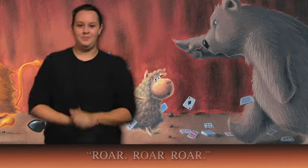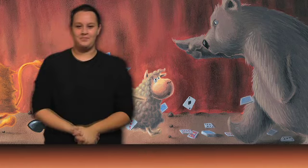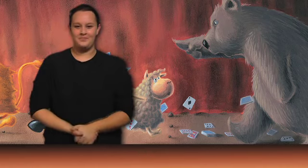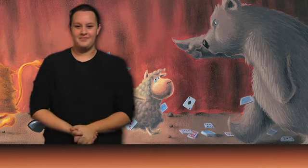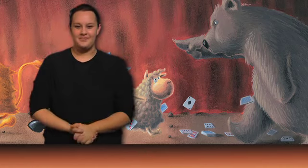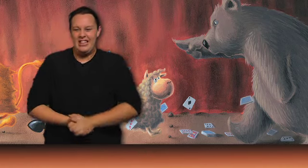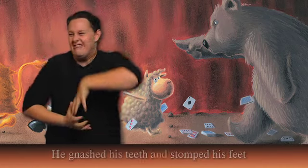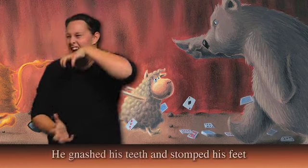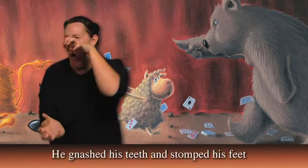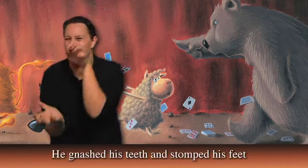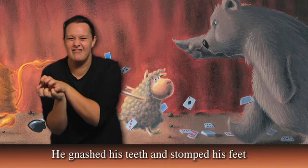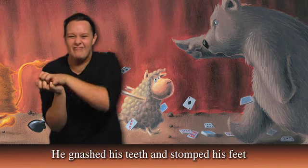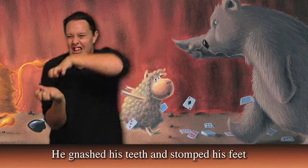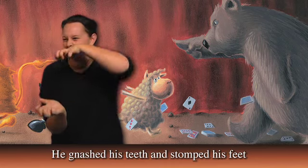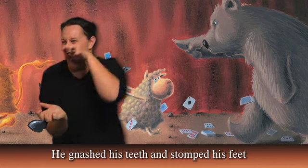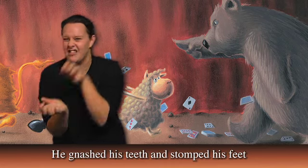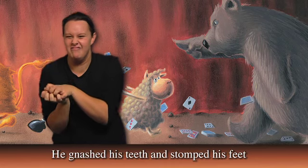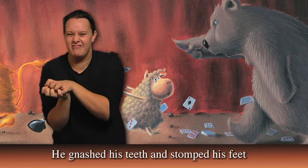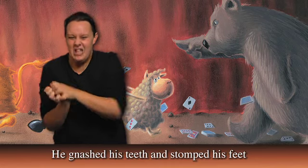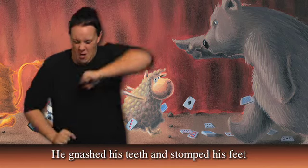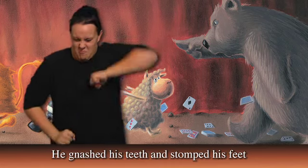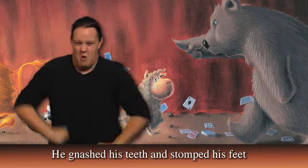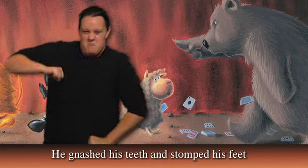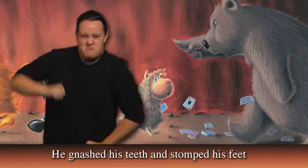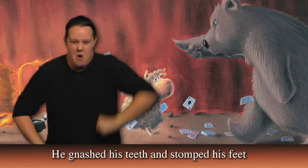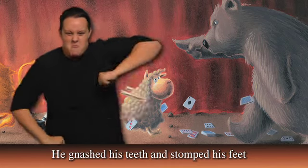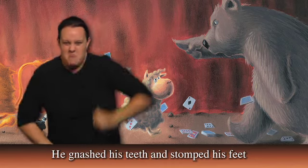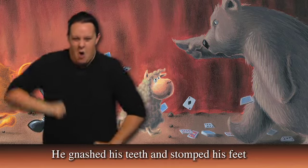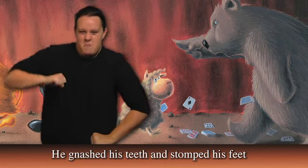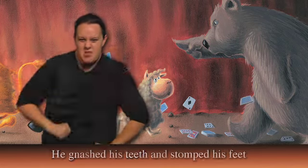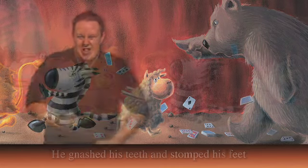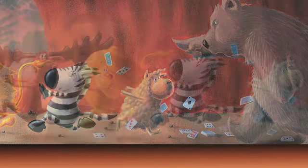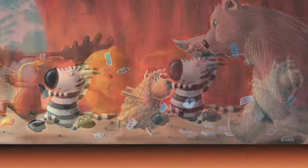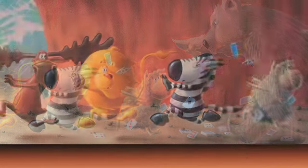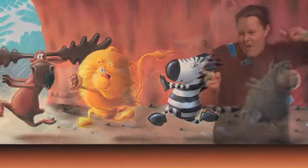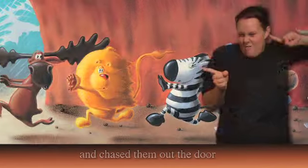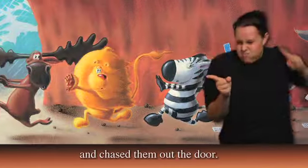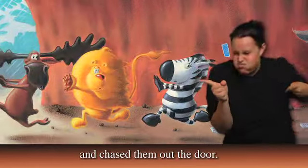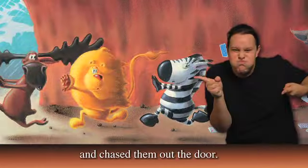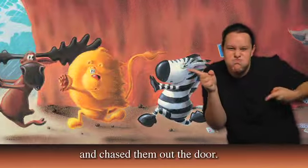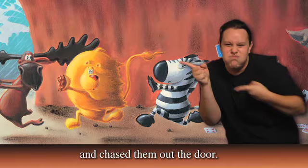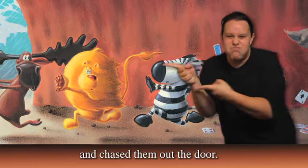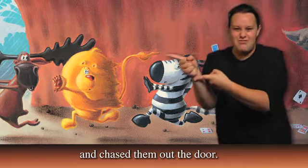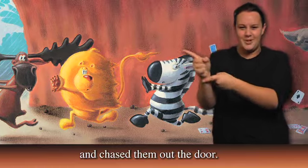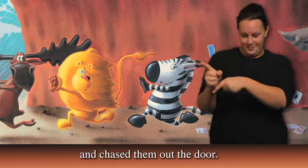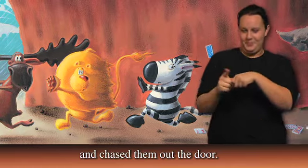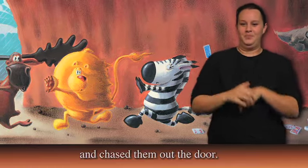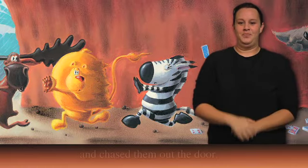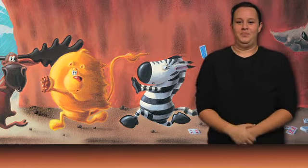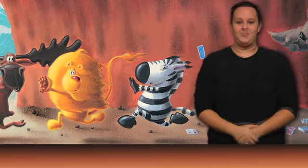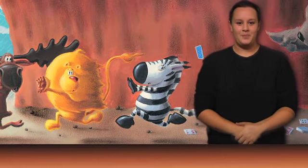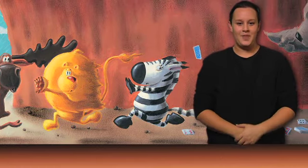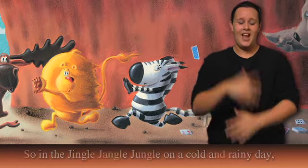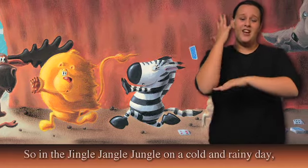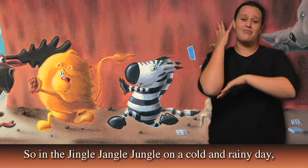he gnashed his teeth and stomped his feet and chased them out